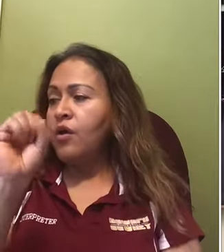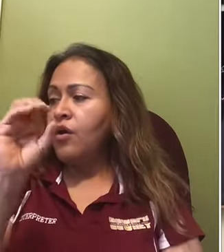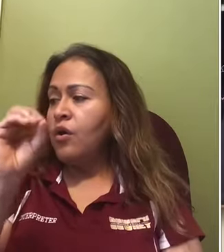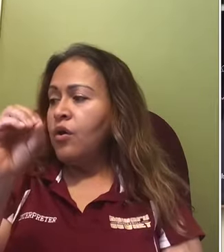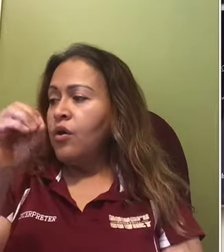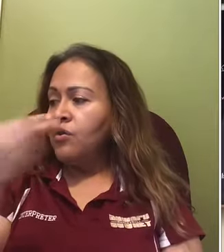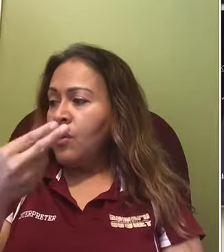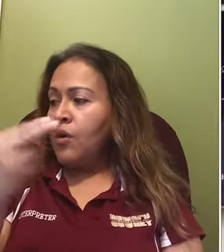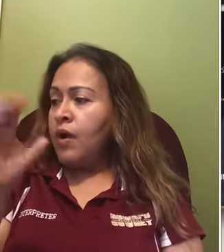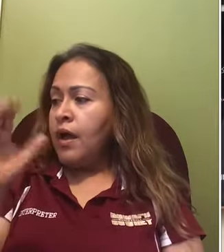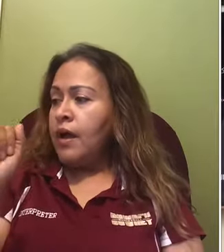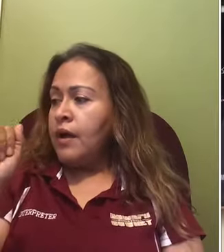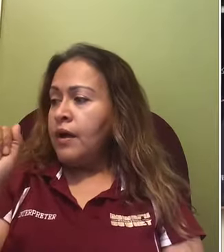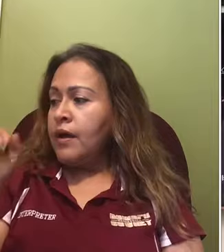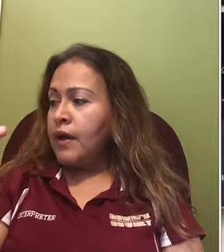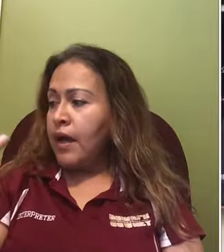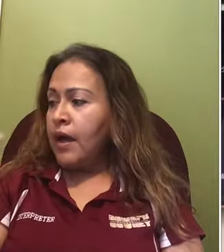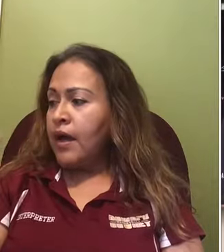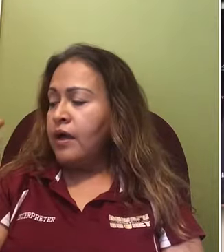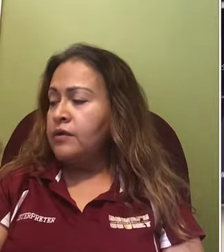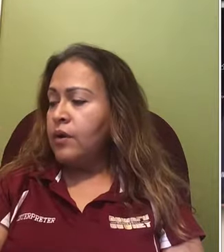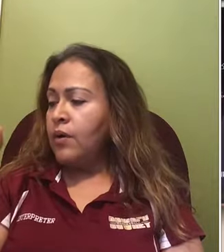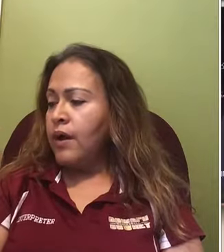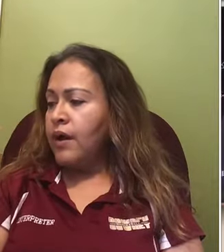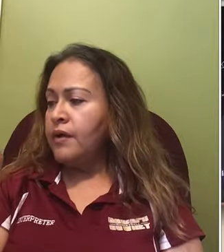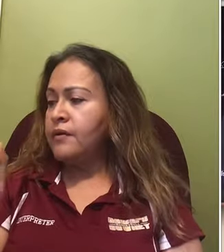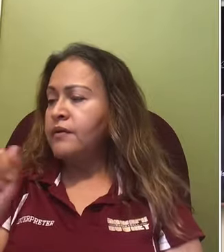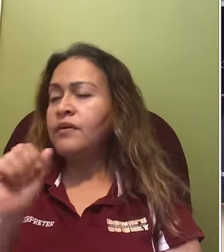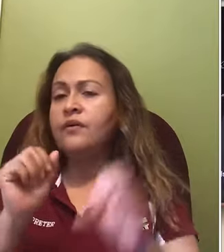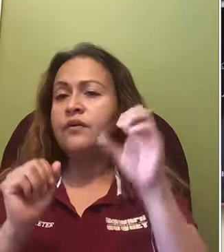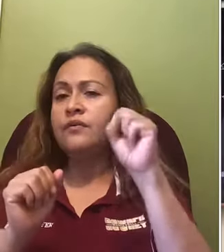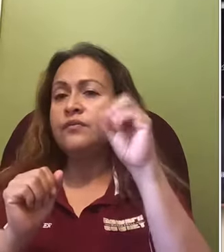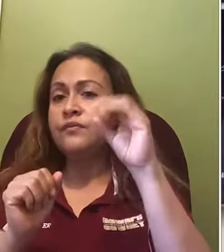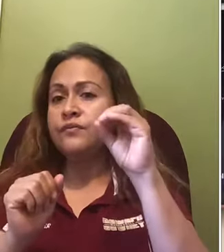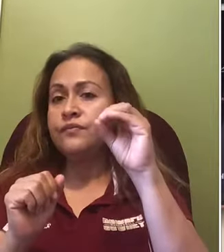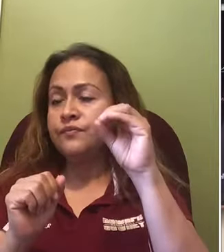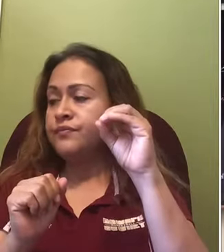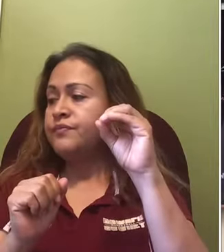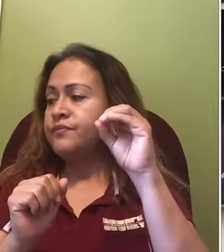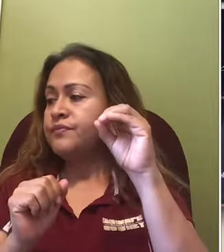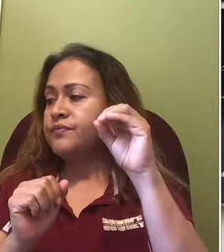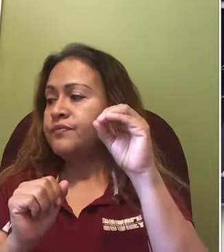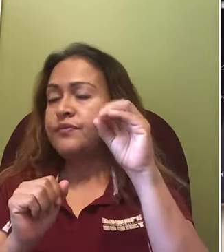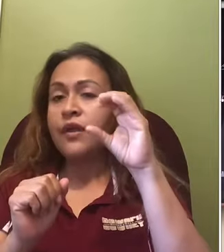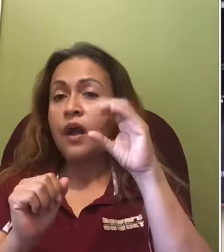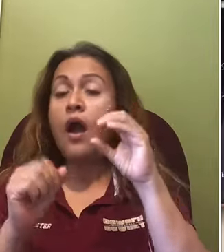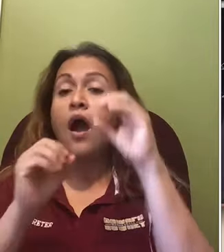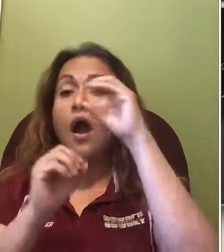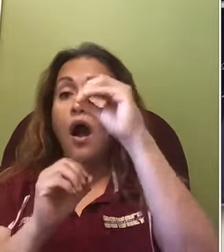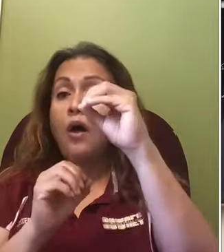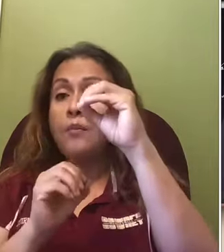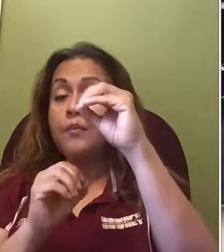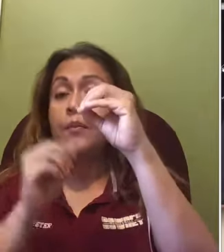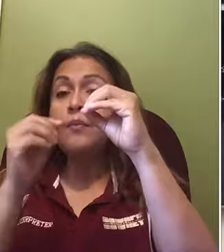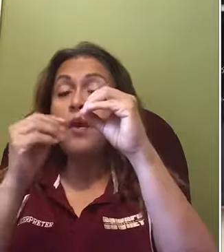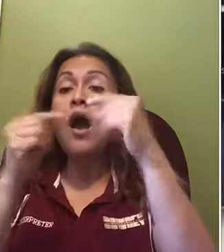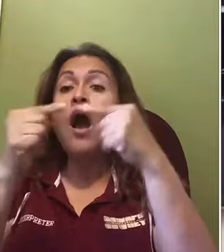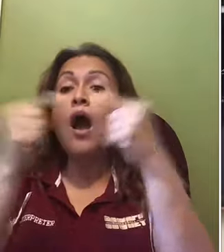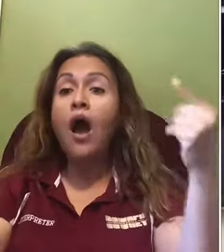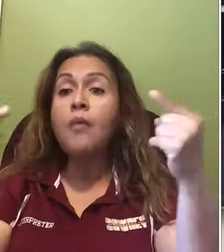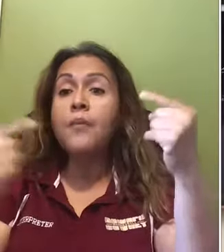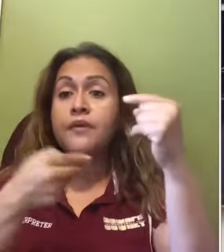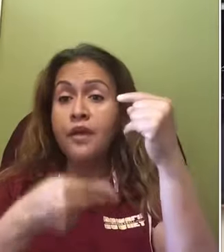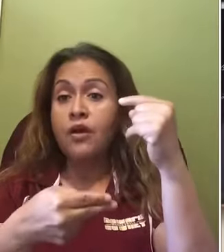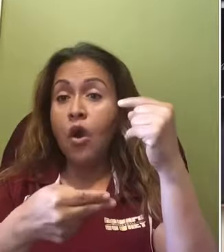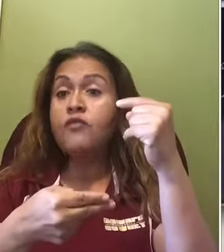SOHCAHTOA. Sine tells us, tells us what to do with sine. Sine is opposite over hypotenuse. Sine of 30